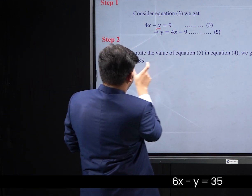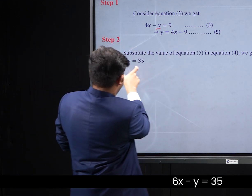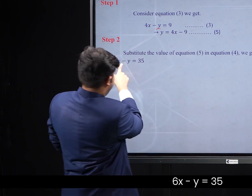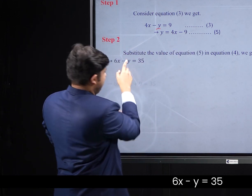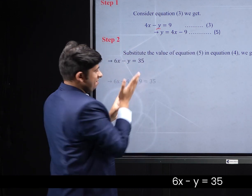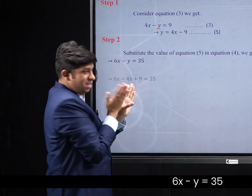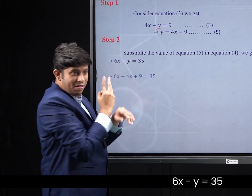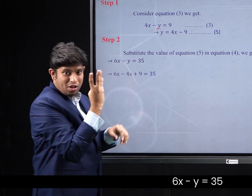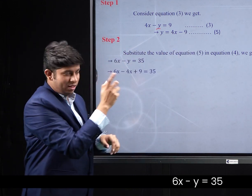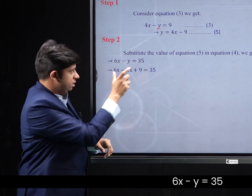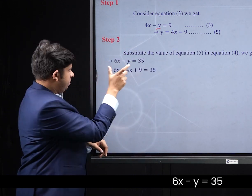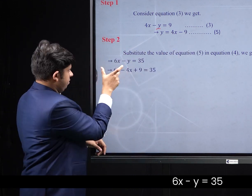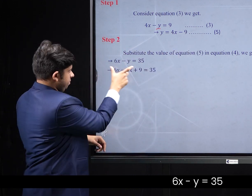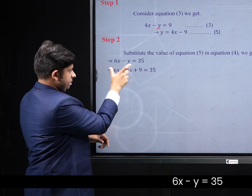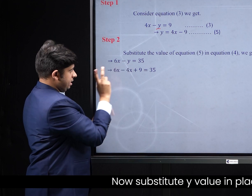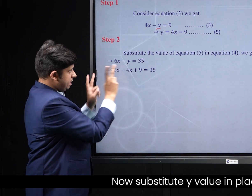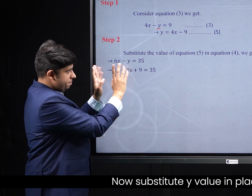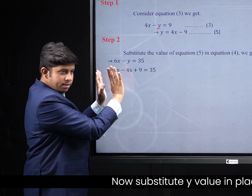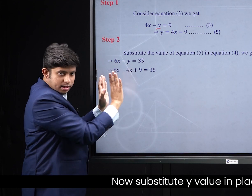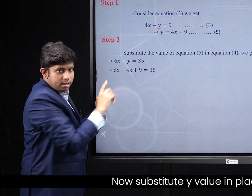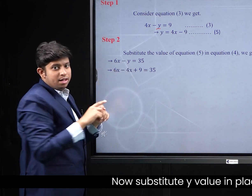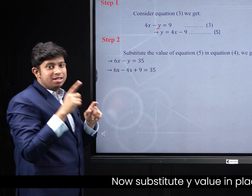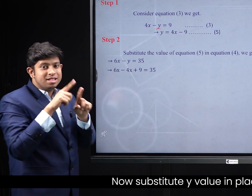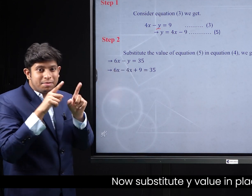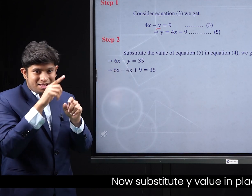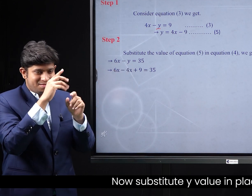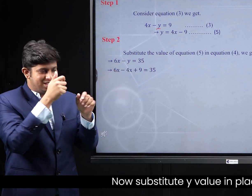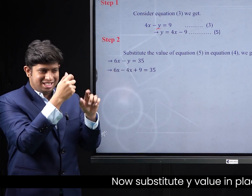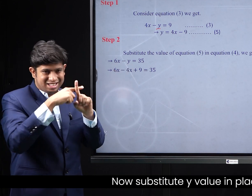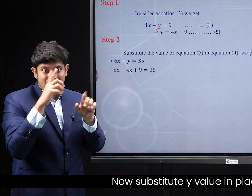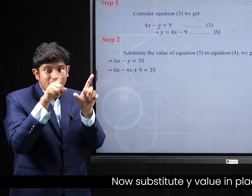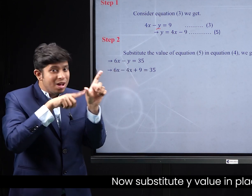to 35. Now substitute y value in place of y.